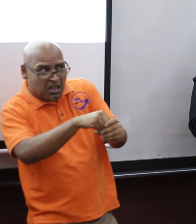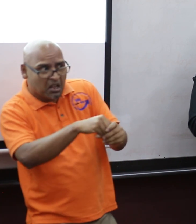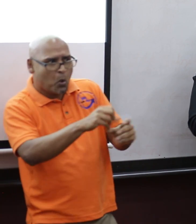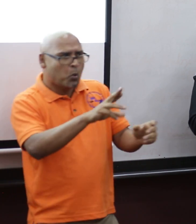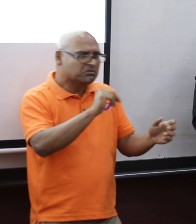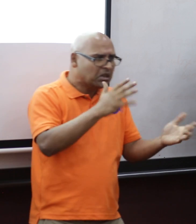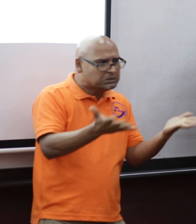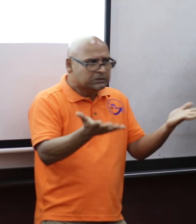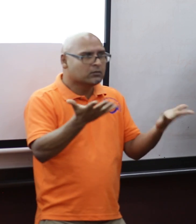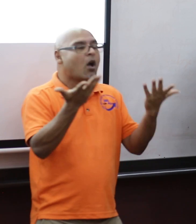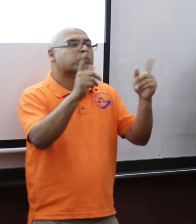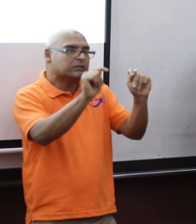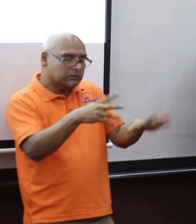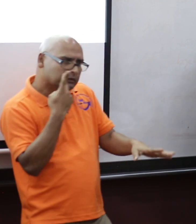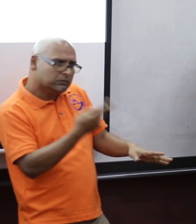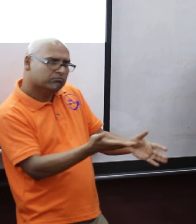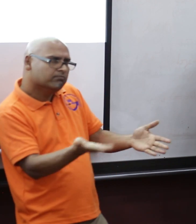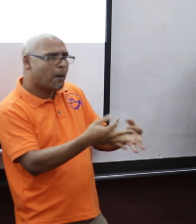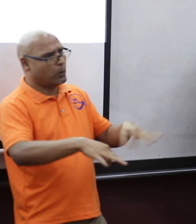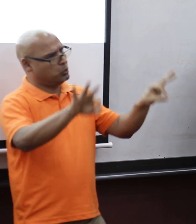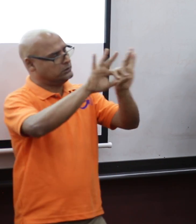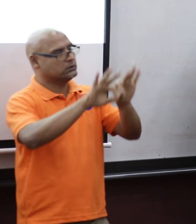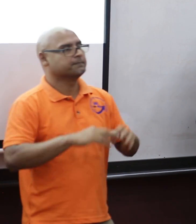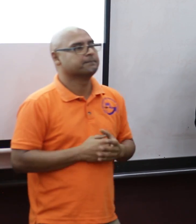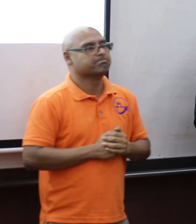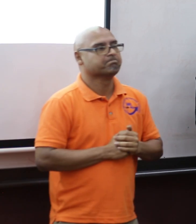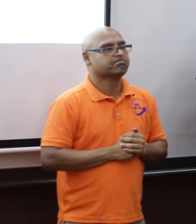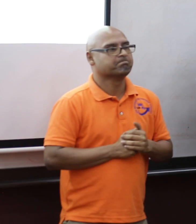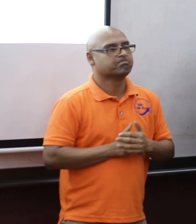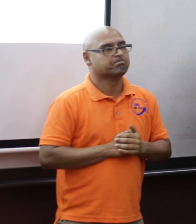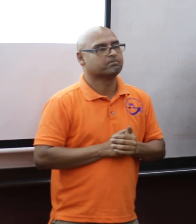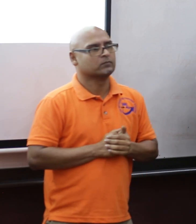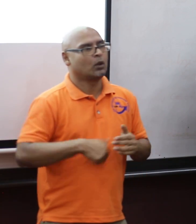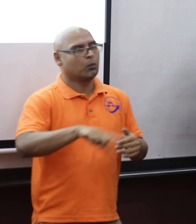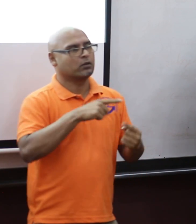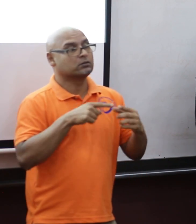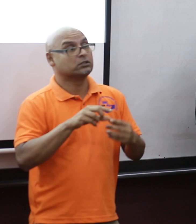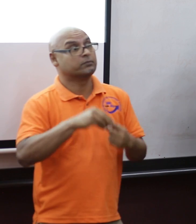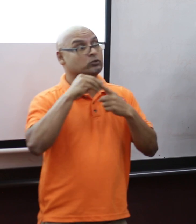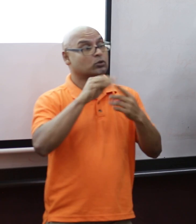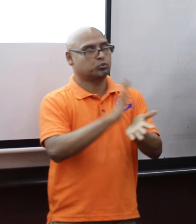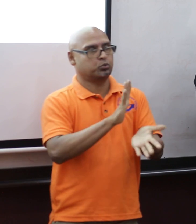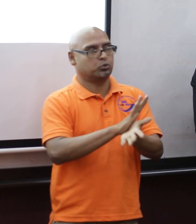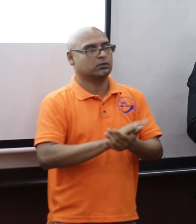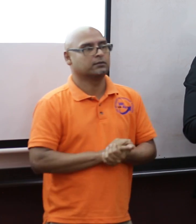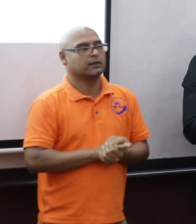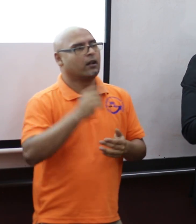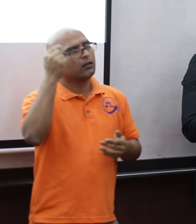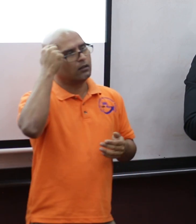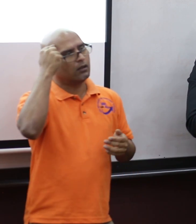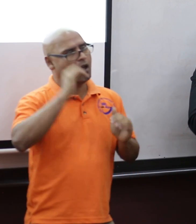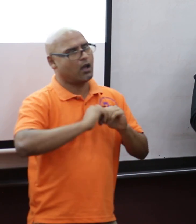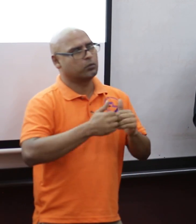solutions. So even with the special schools that we have, where the kids have to go to the special schools, how can we help them be